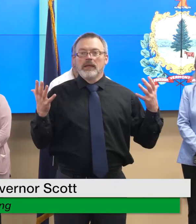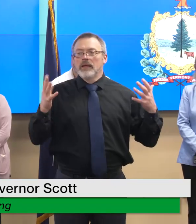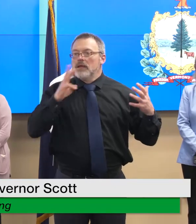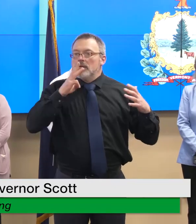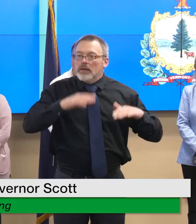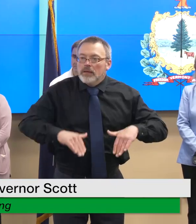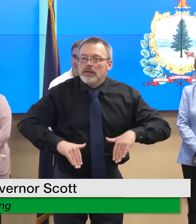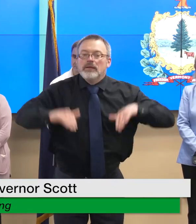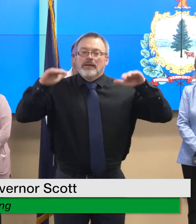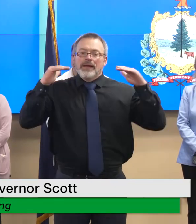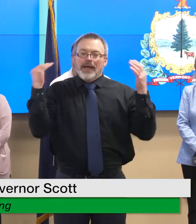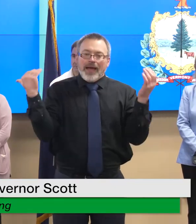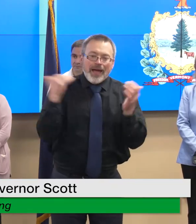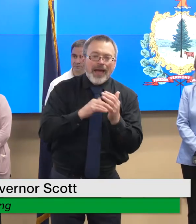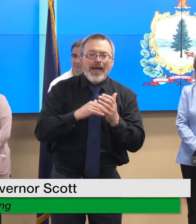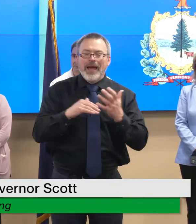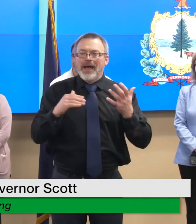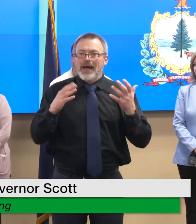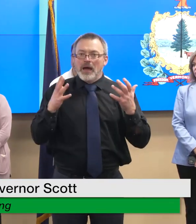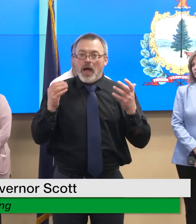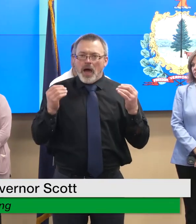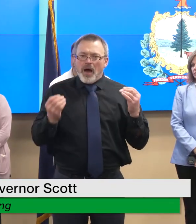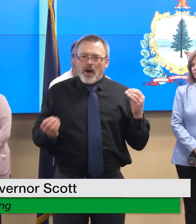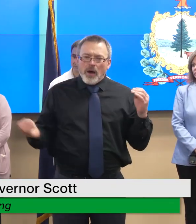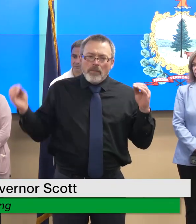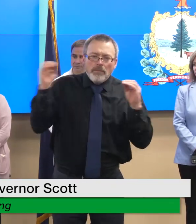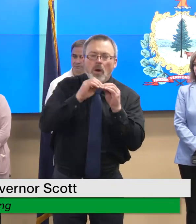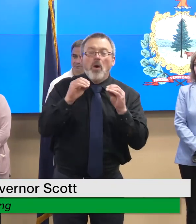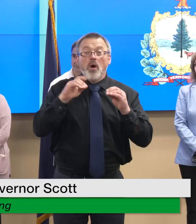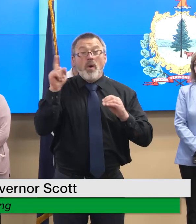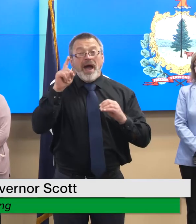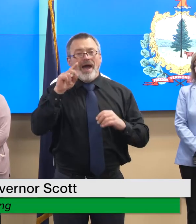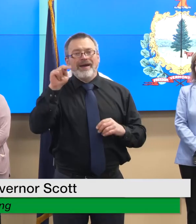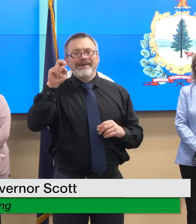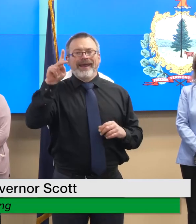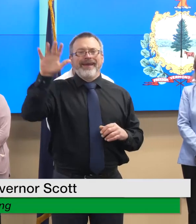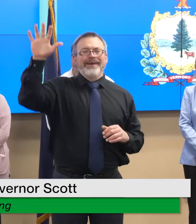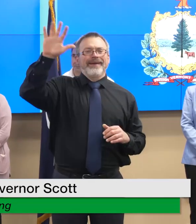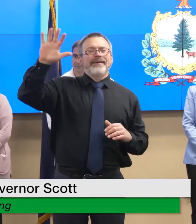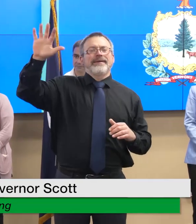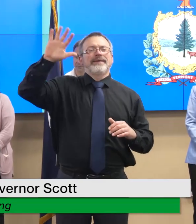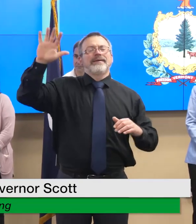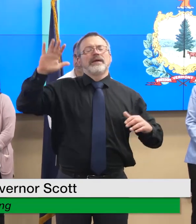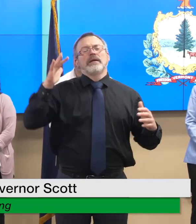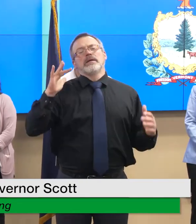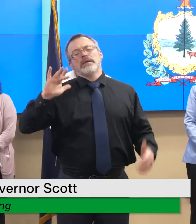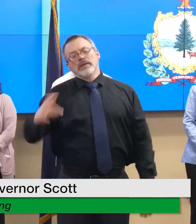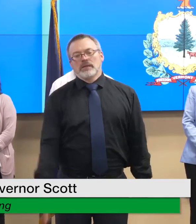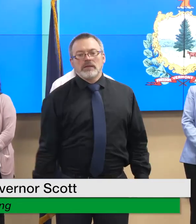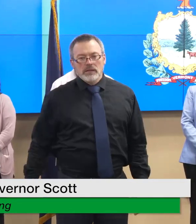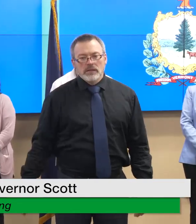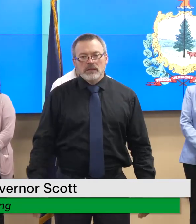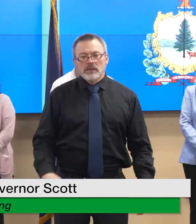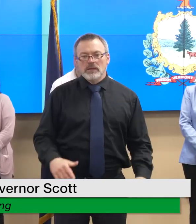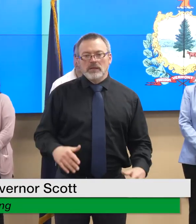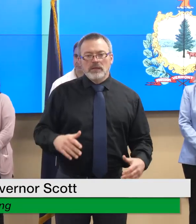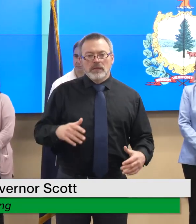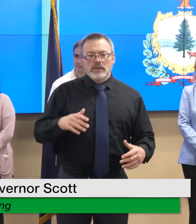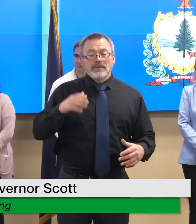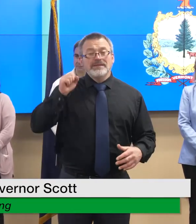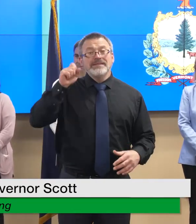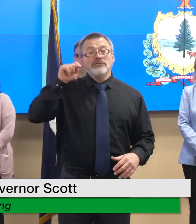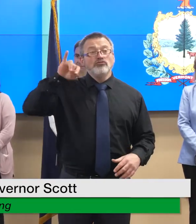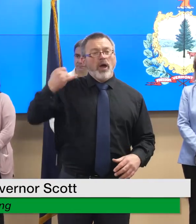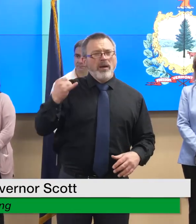more today, especially in the Northeast Kingdom. For instance, St. J. area saw over 8 inches,